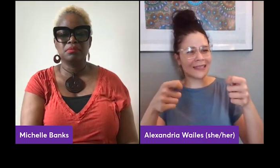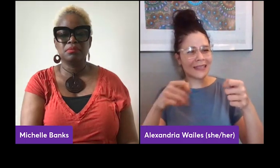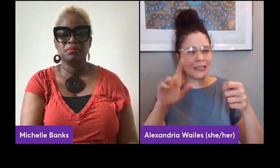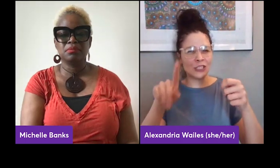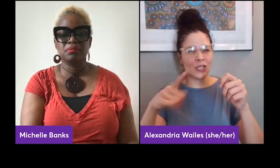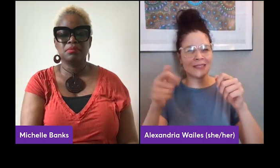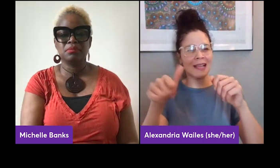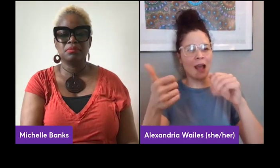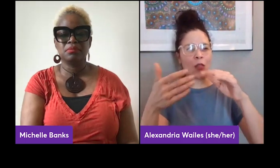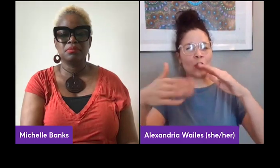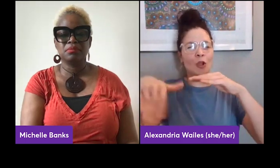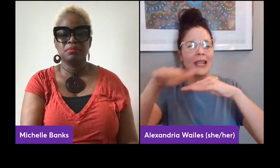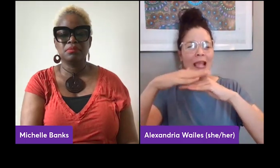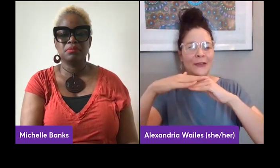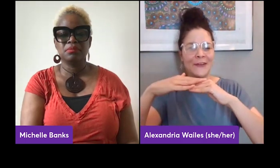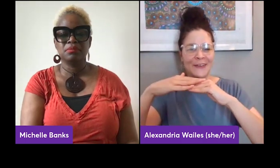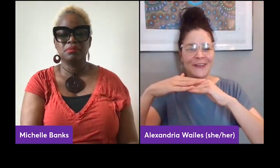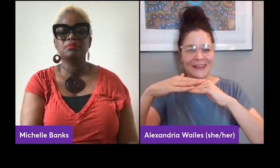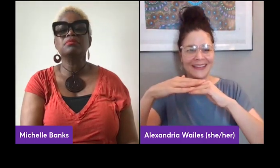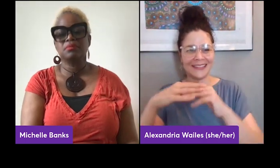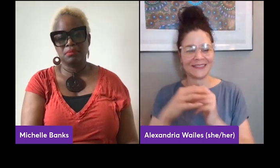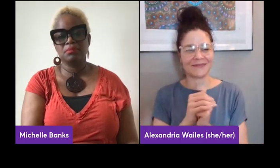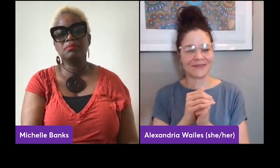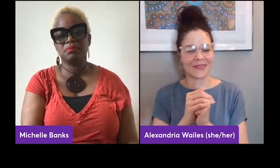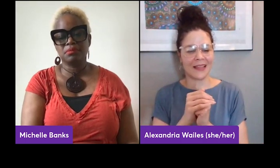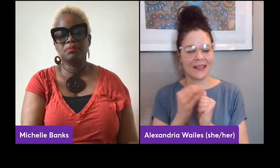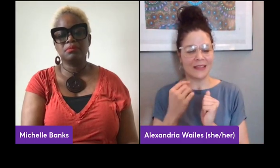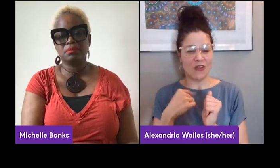directing is just another layer.